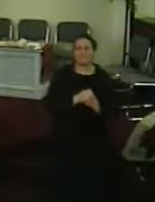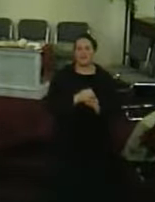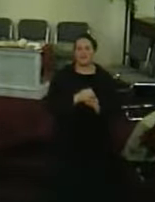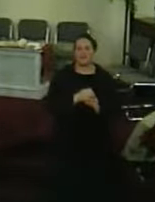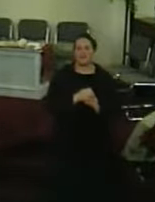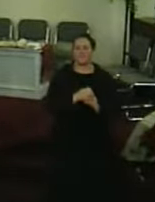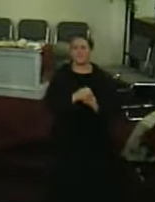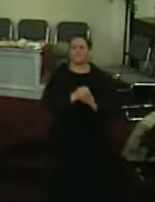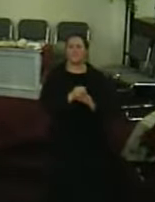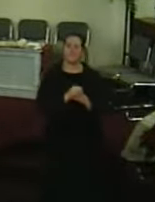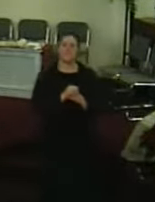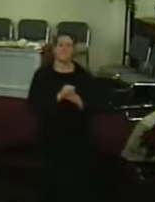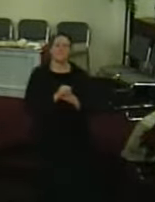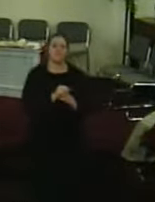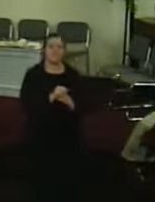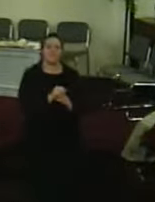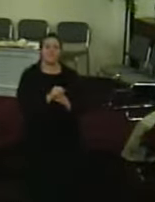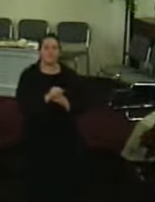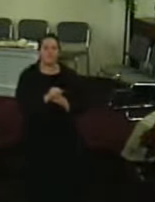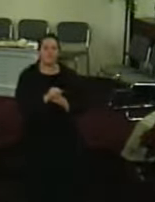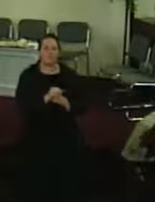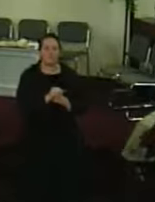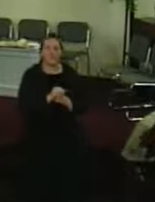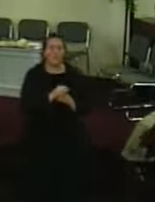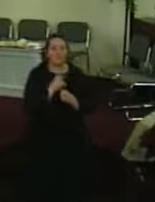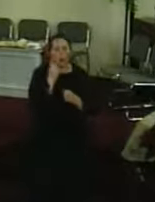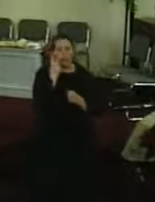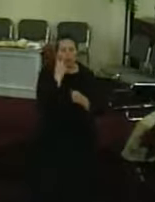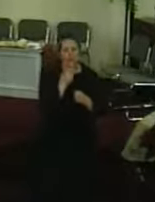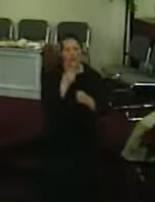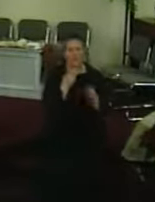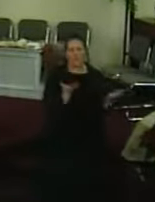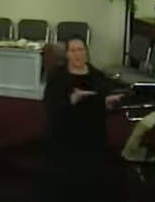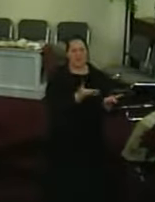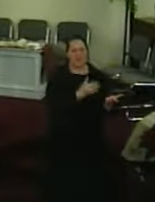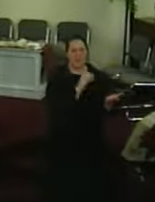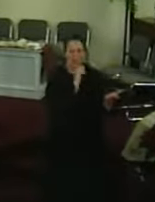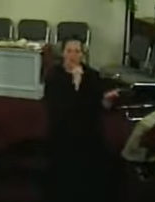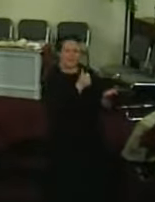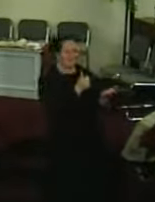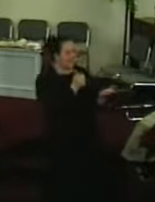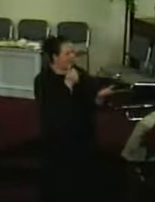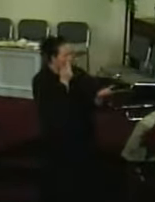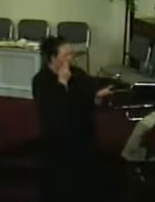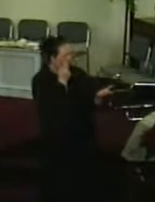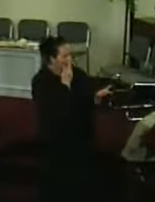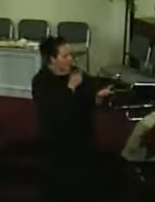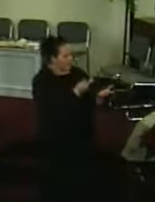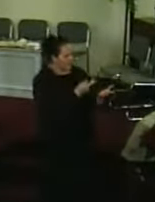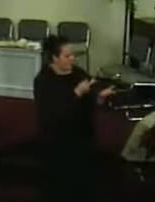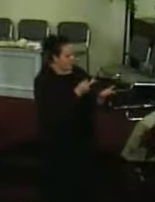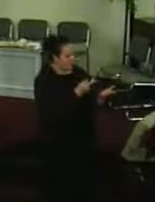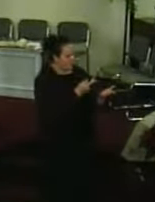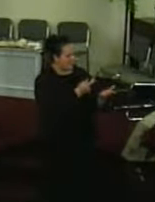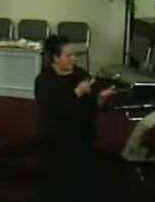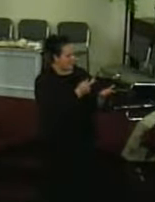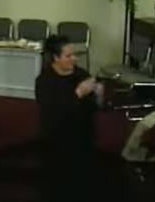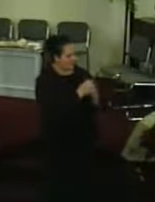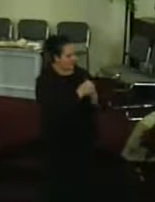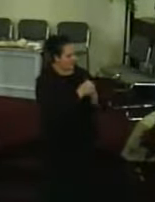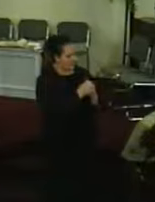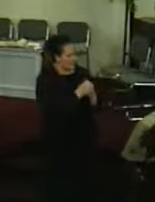We're looking at the things that are not seen. We're not considering the things you can